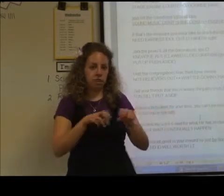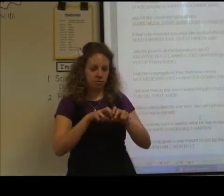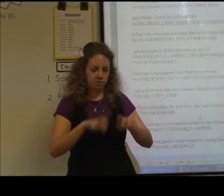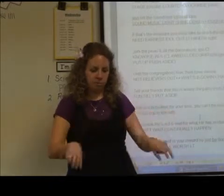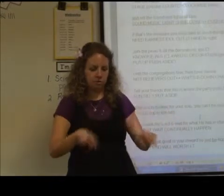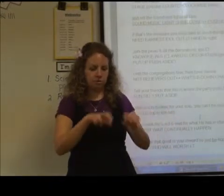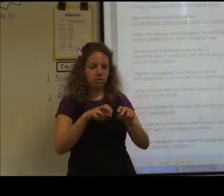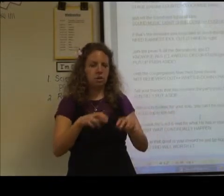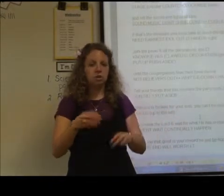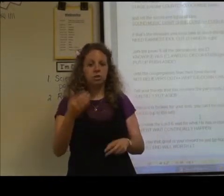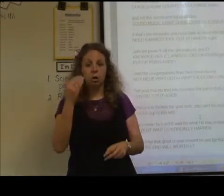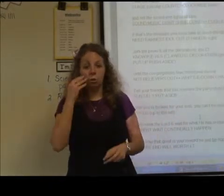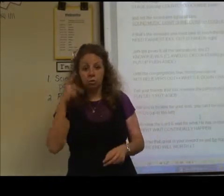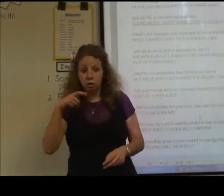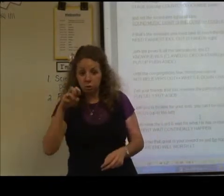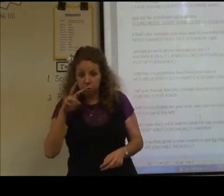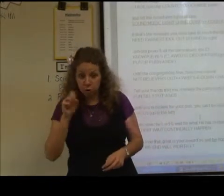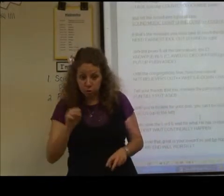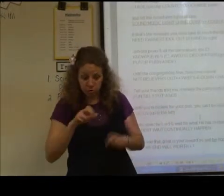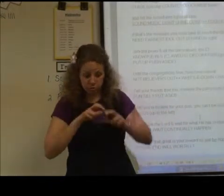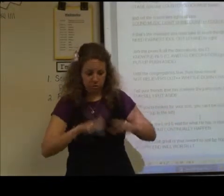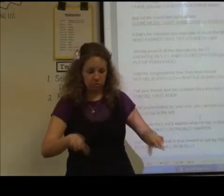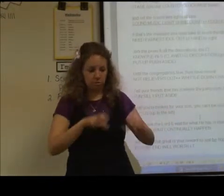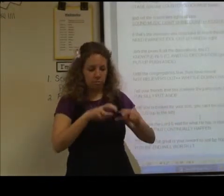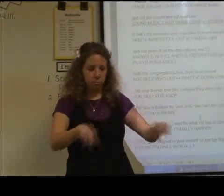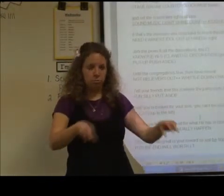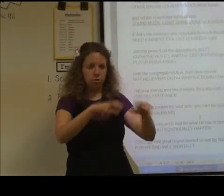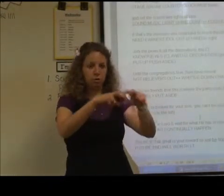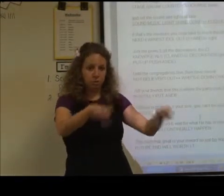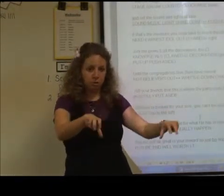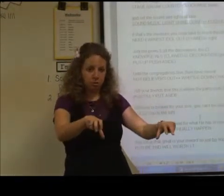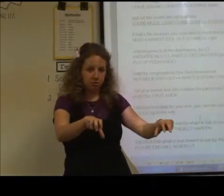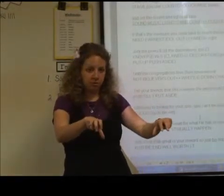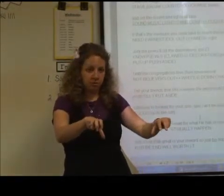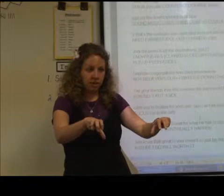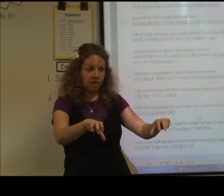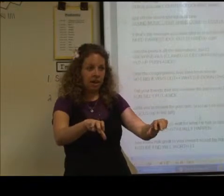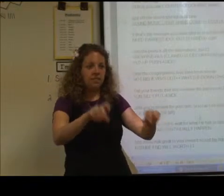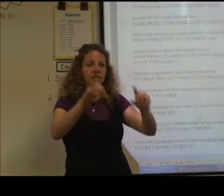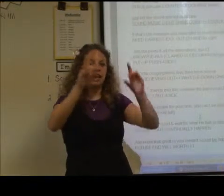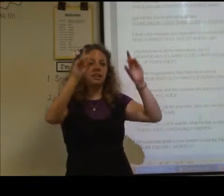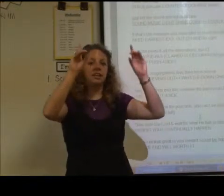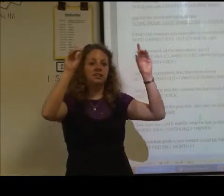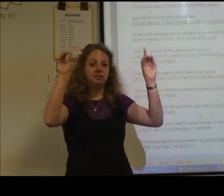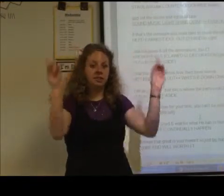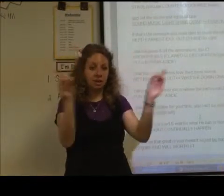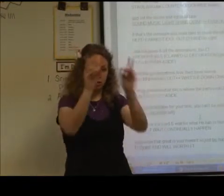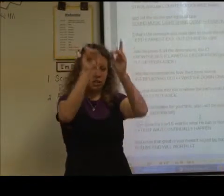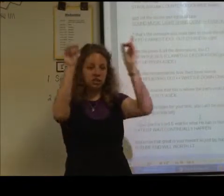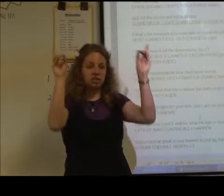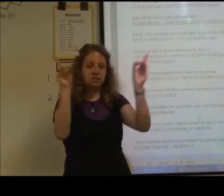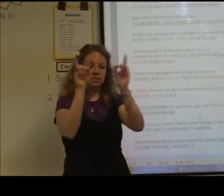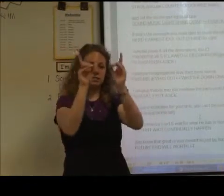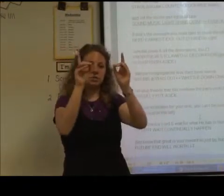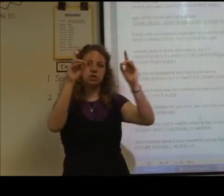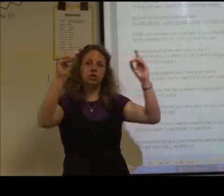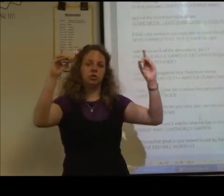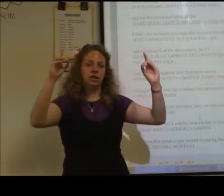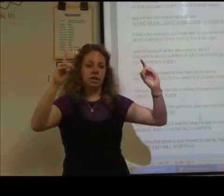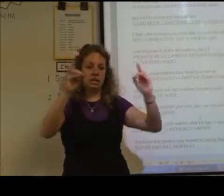describing the pews. So know pews, pew, pew, pew, and then decorations. So you're going